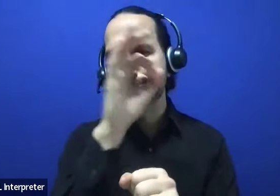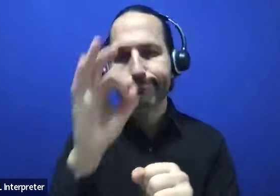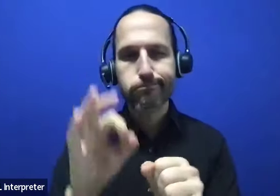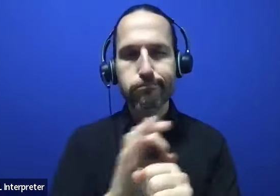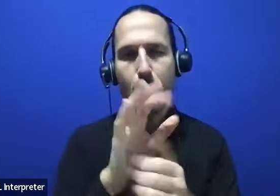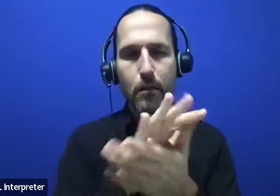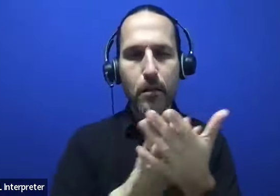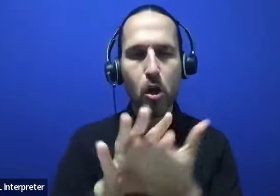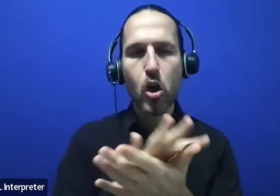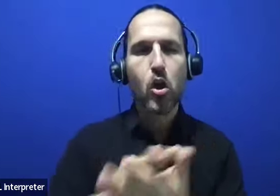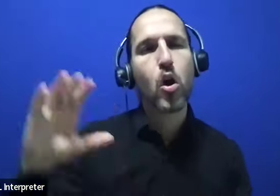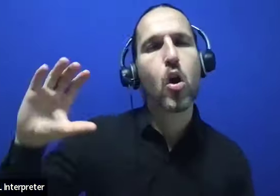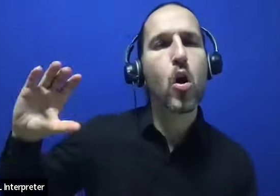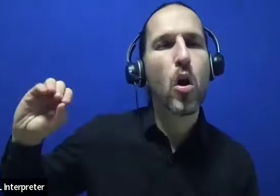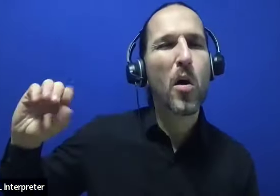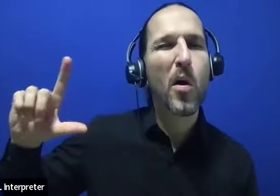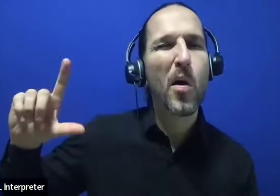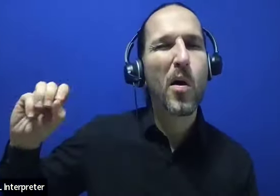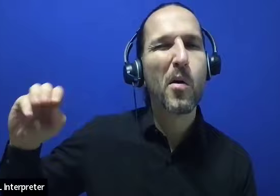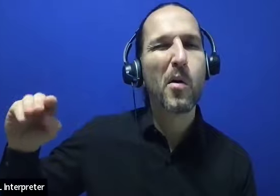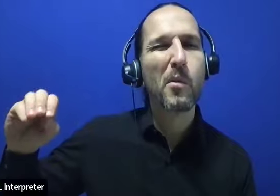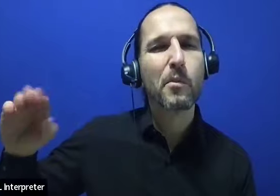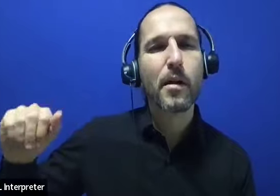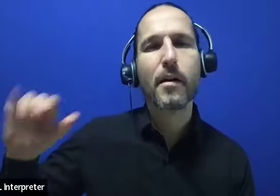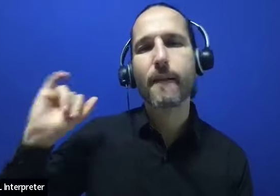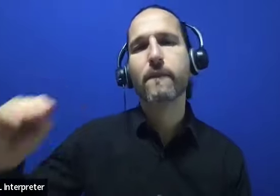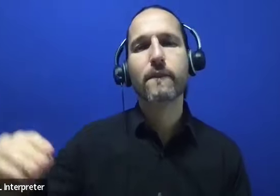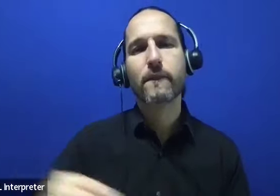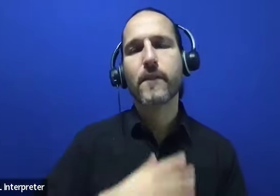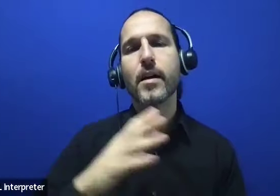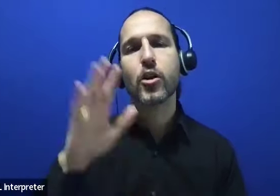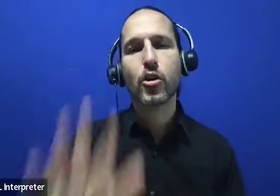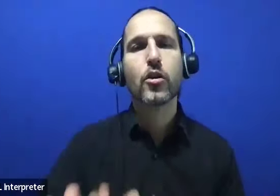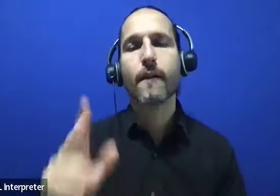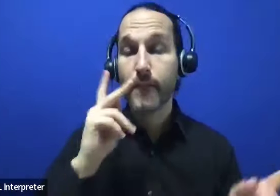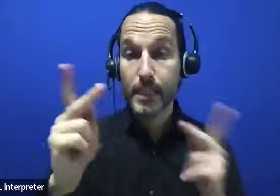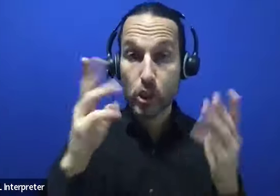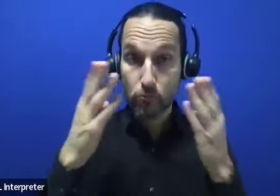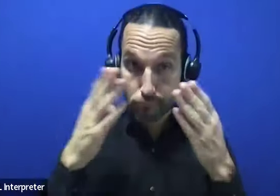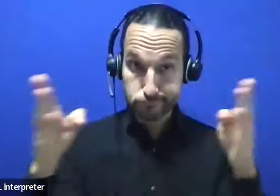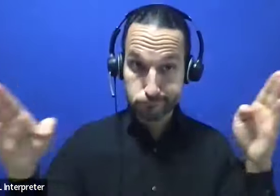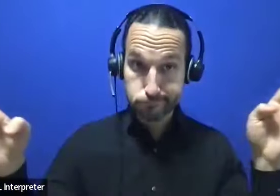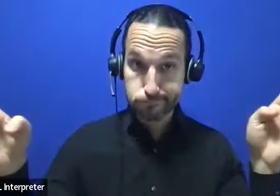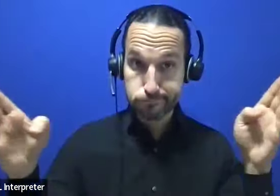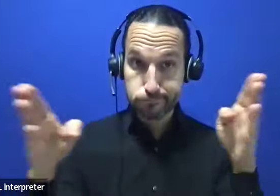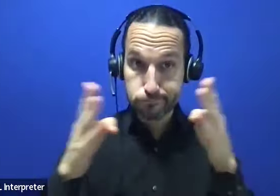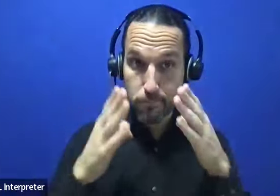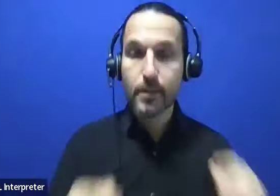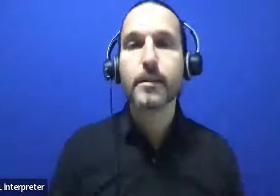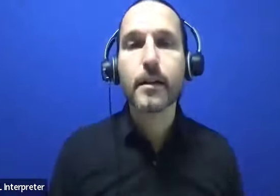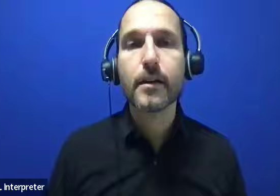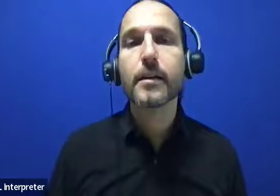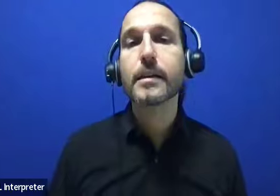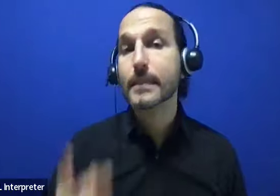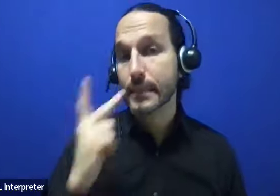Coloboma, I did not mention this before, it affects your upper visual field. So you often see people